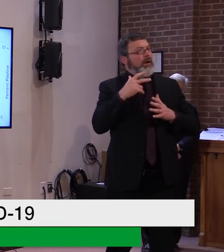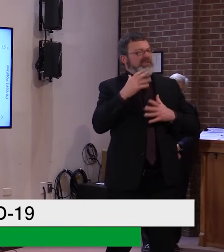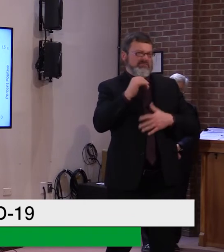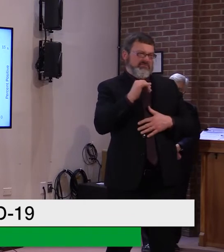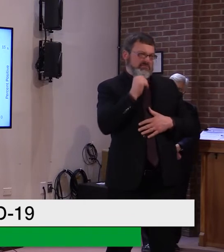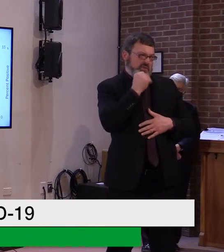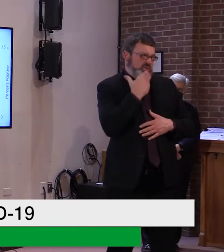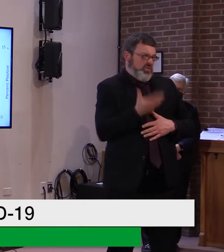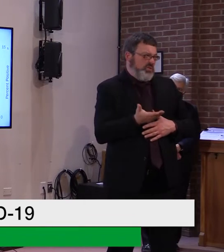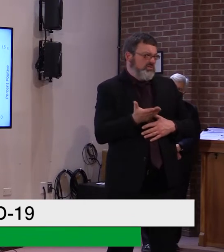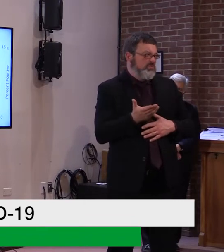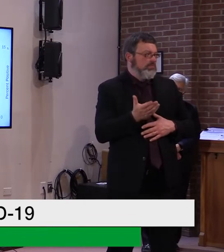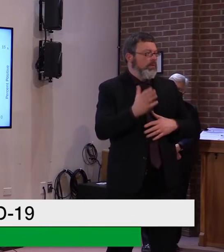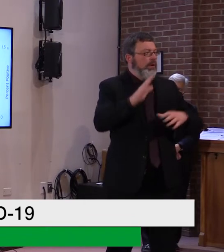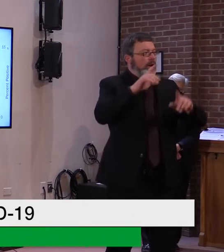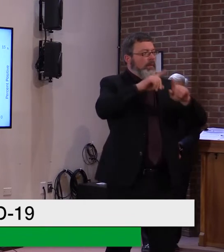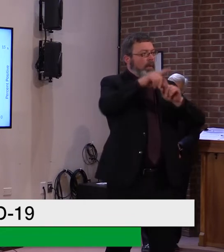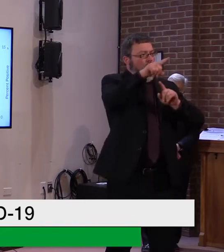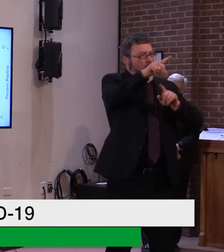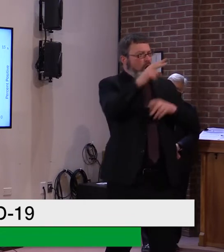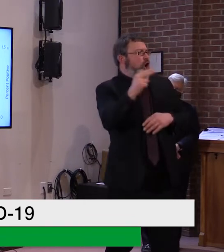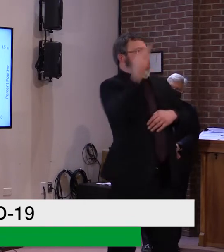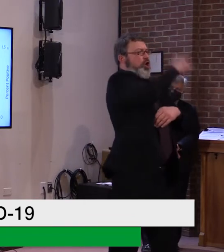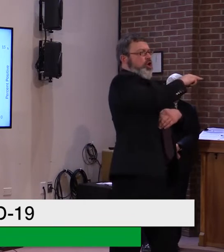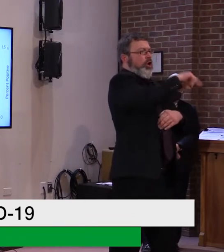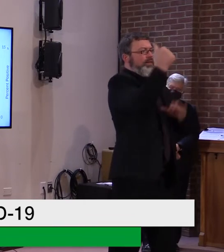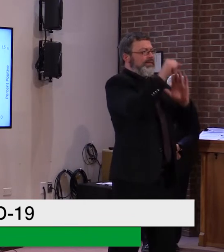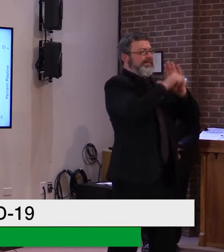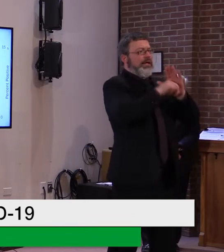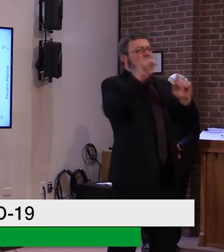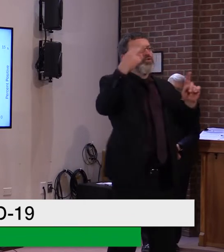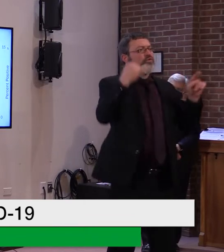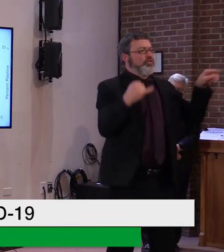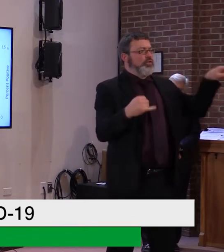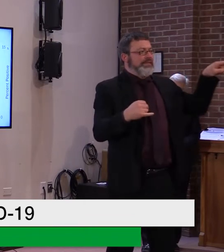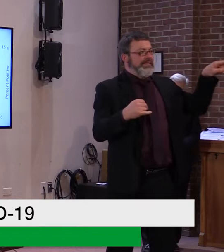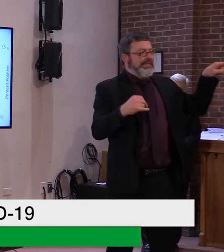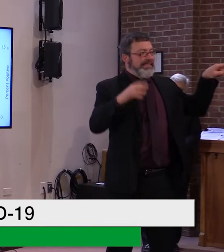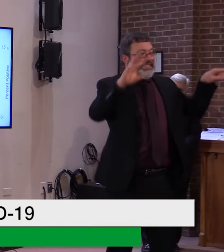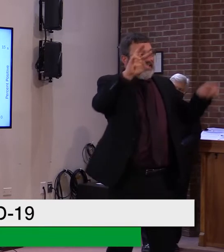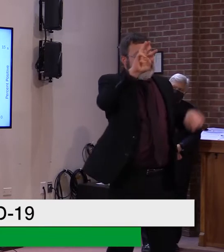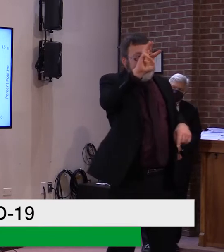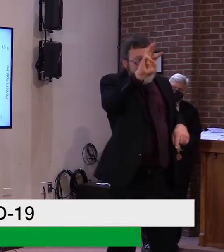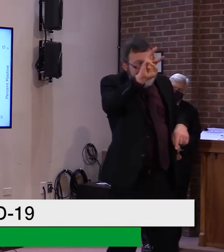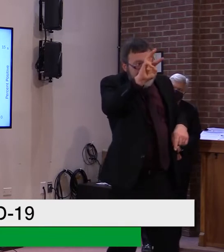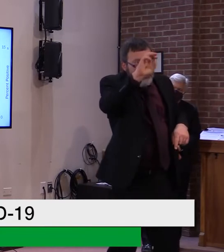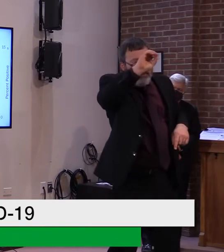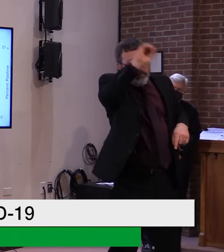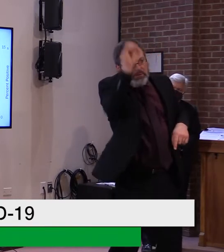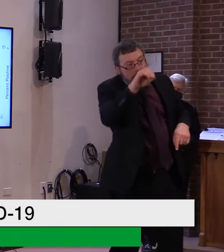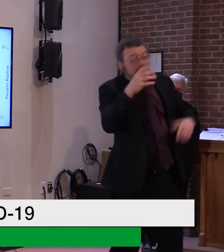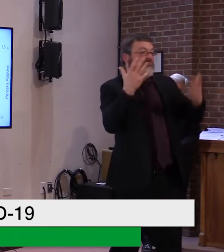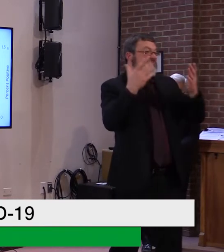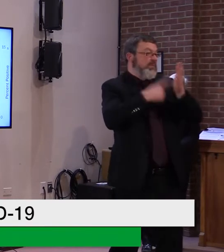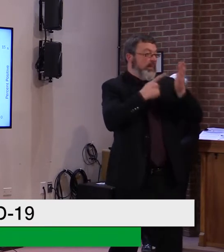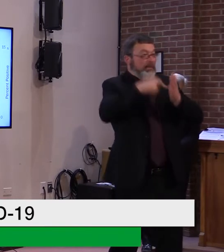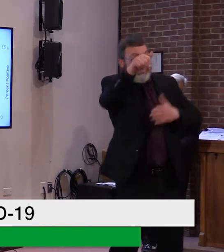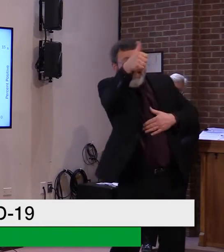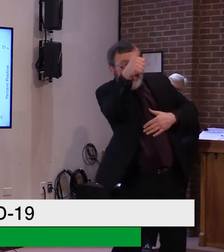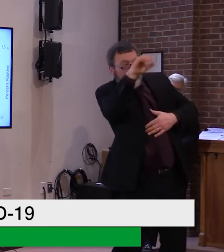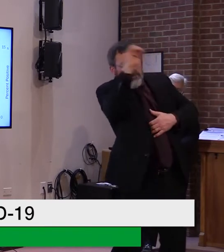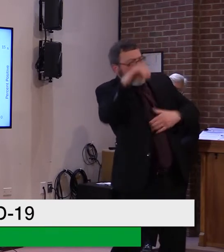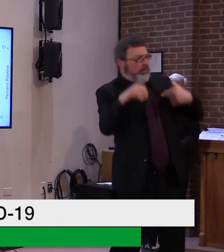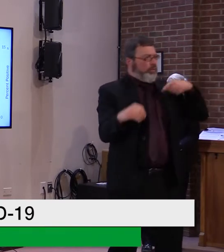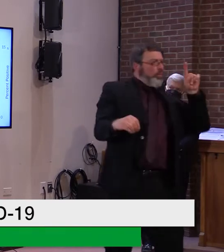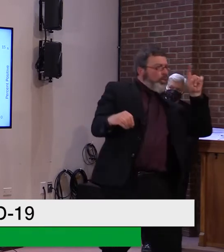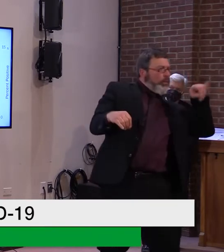now well in the six to ten percent range some states in the midwest uh are 10 to